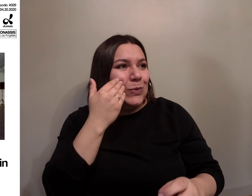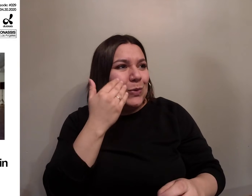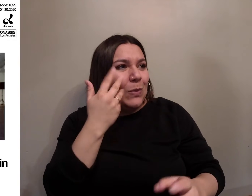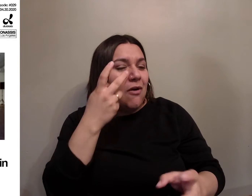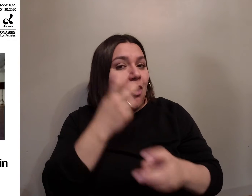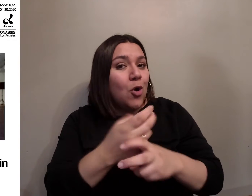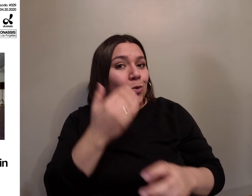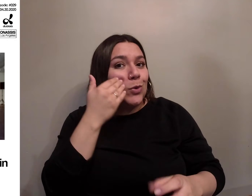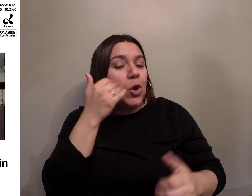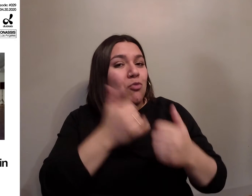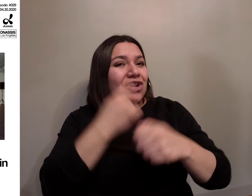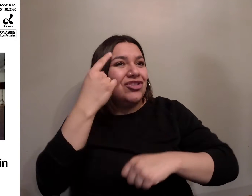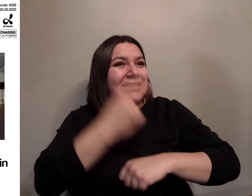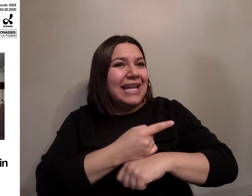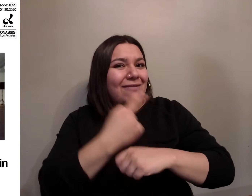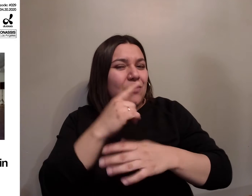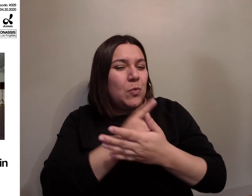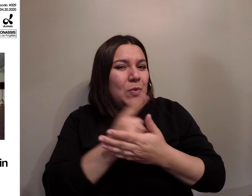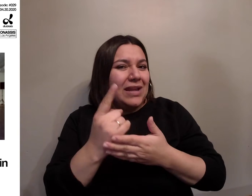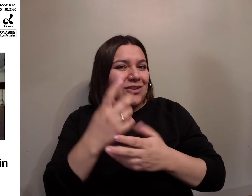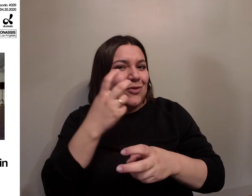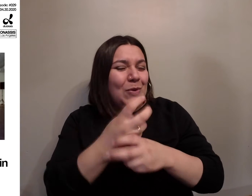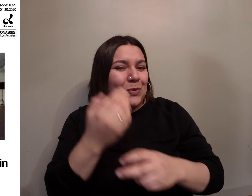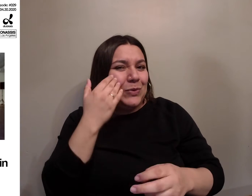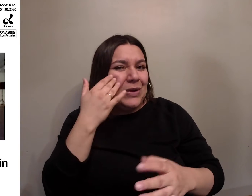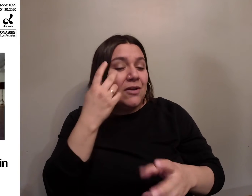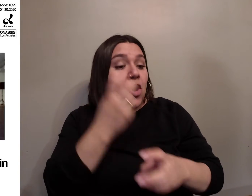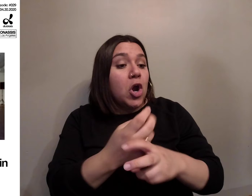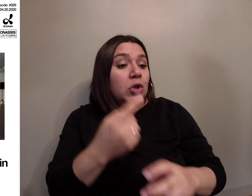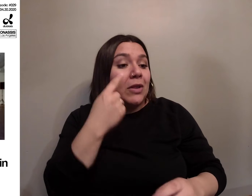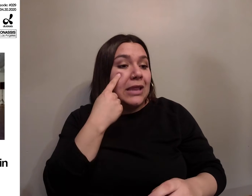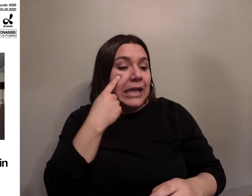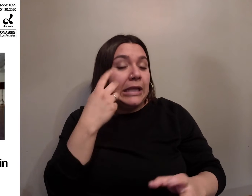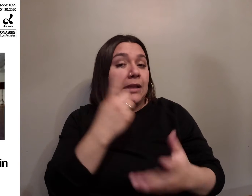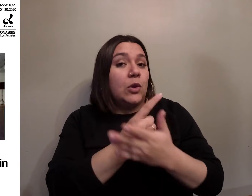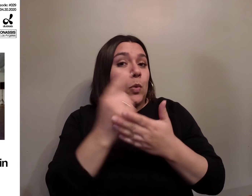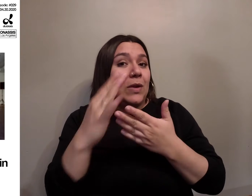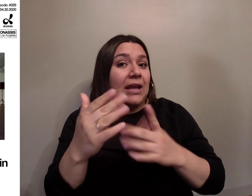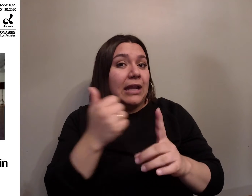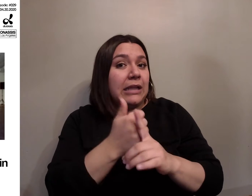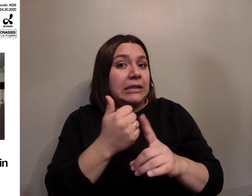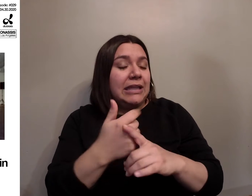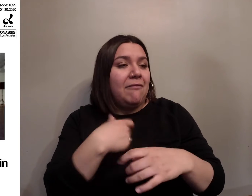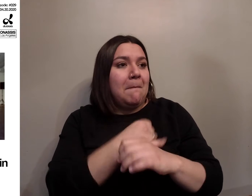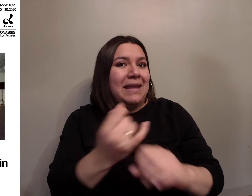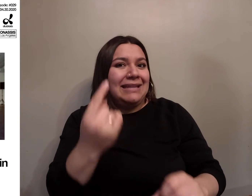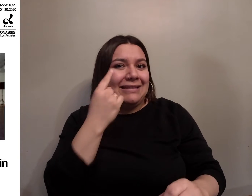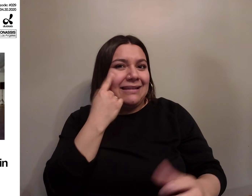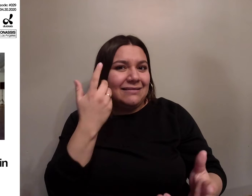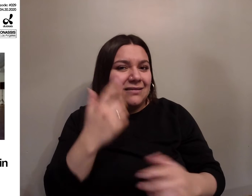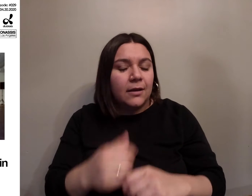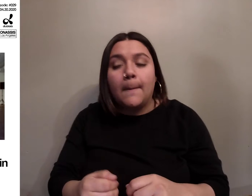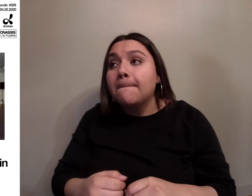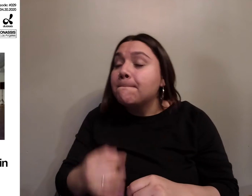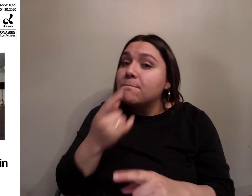know what day of the week it is, and it's hard to think that the weekend makes any sense.